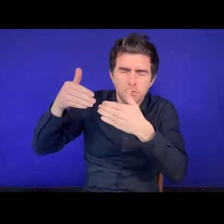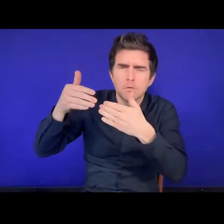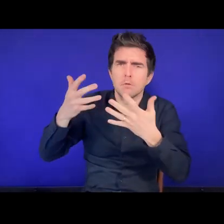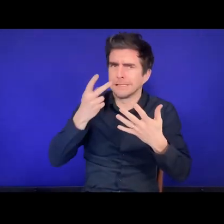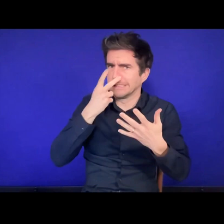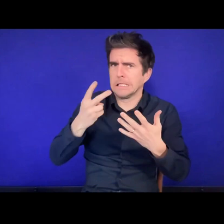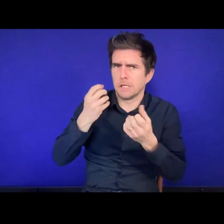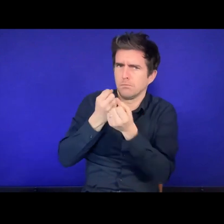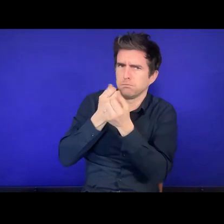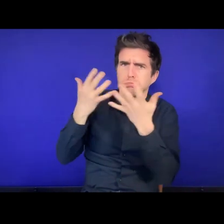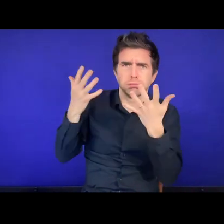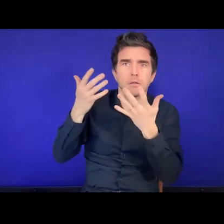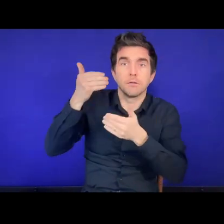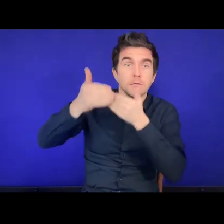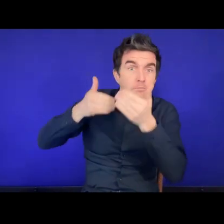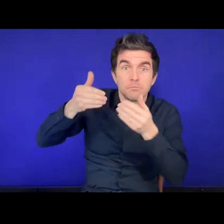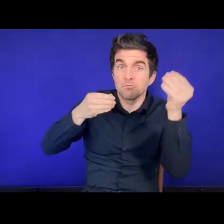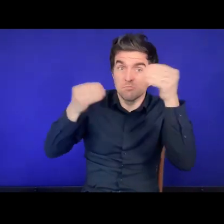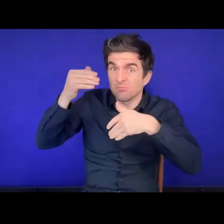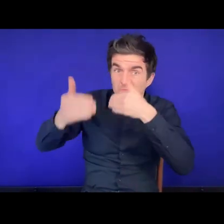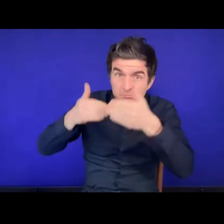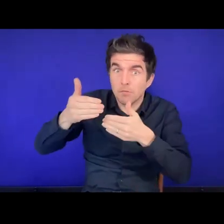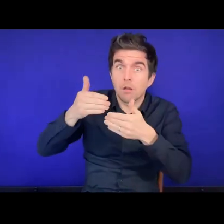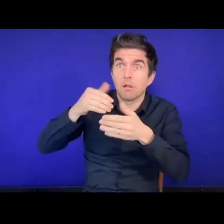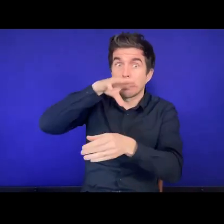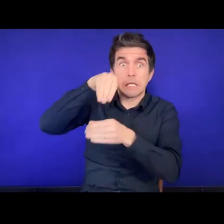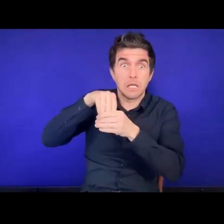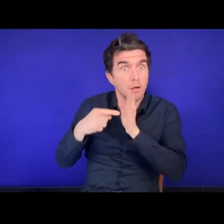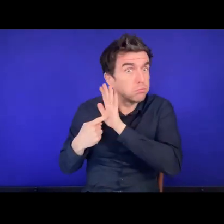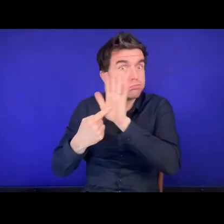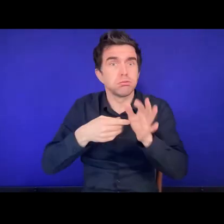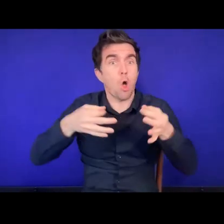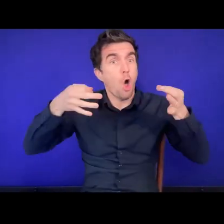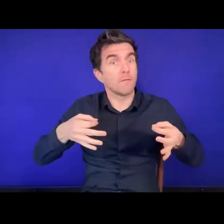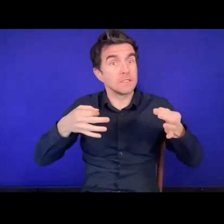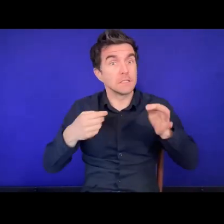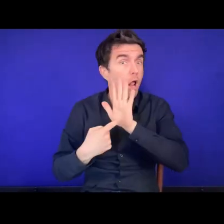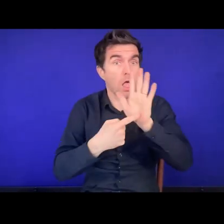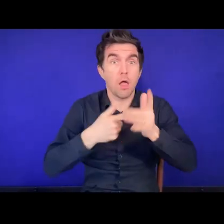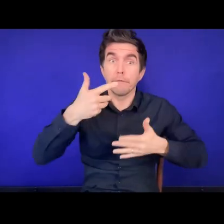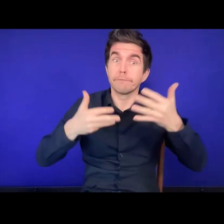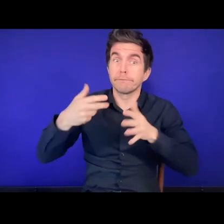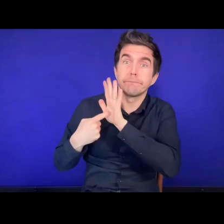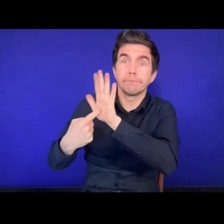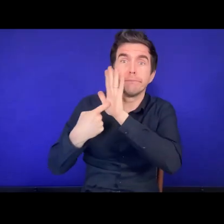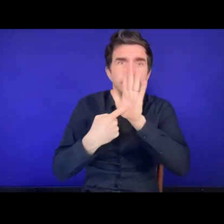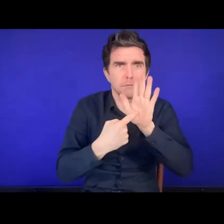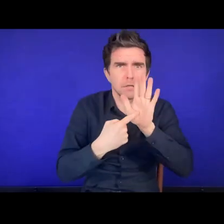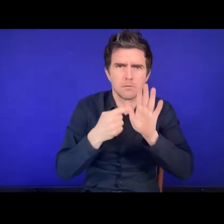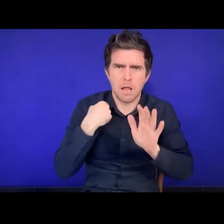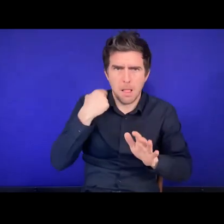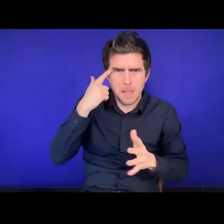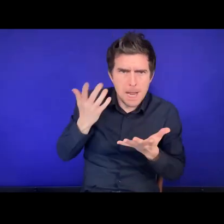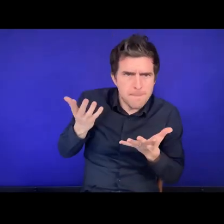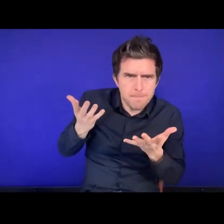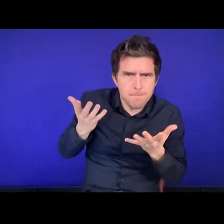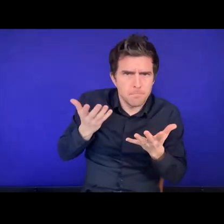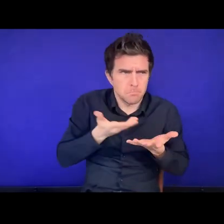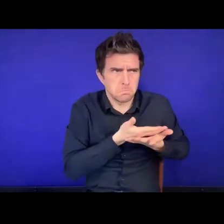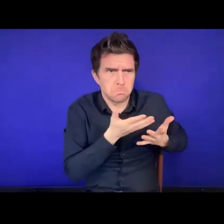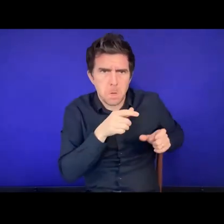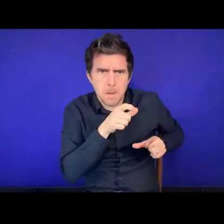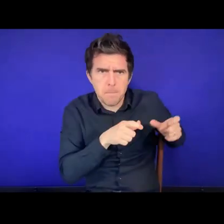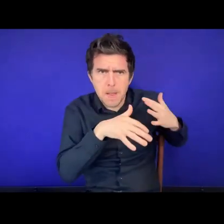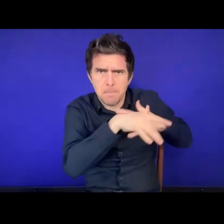they also have a bigger role in data governance and decision making, how data are used and what type of